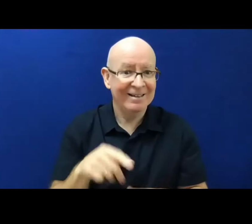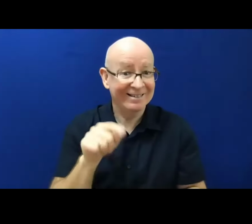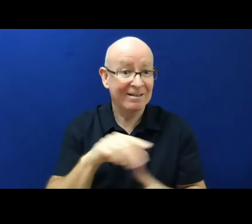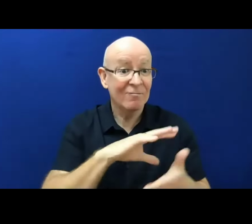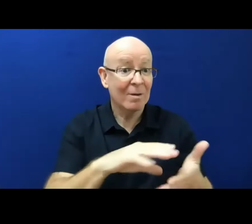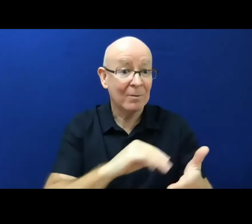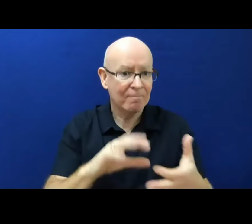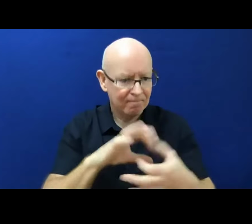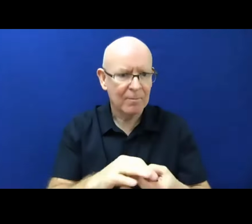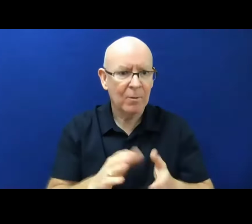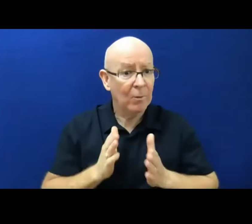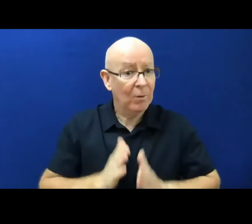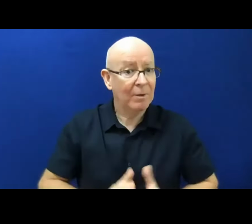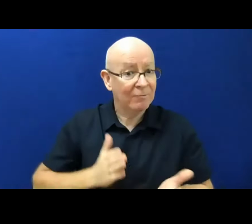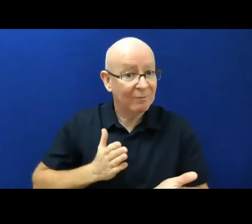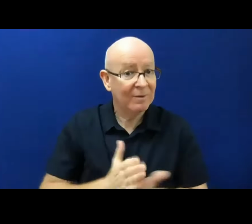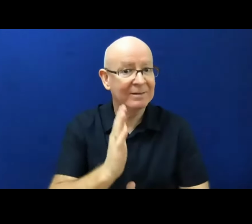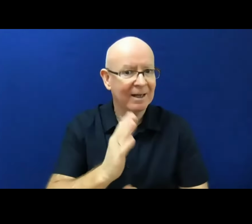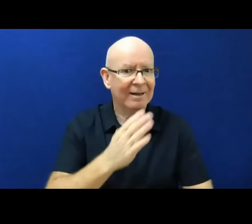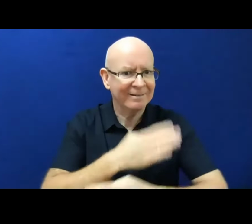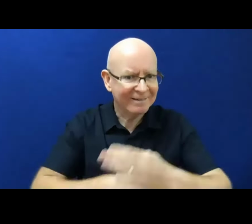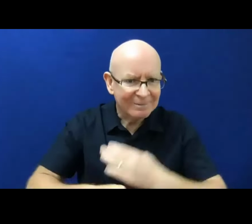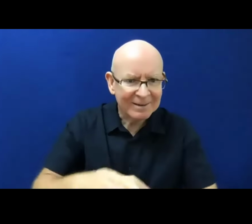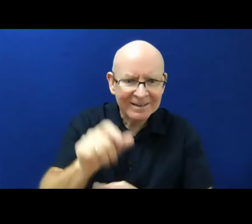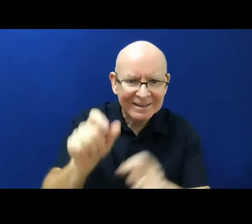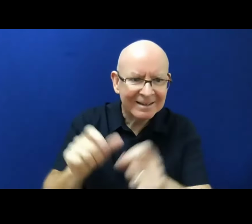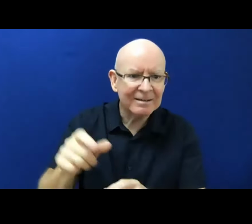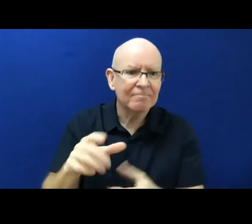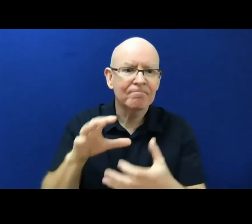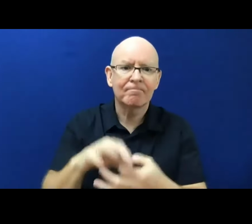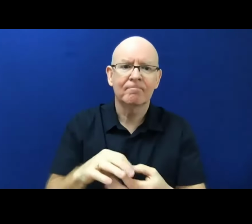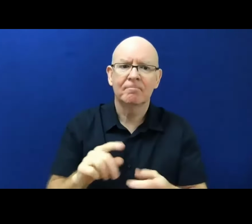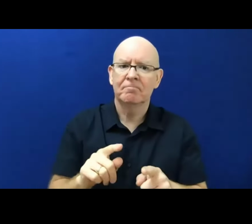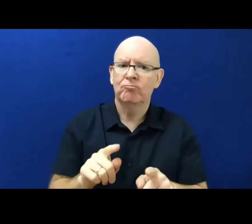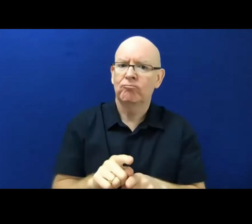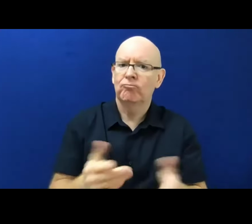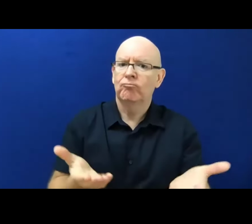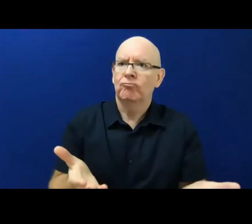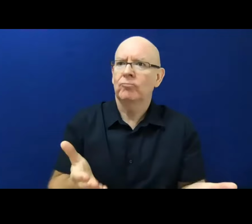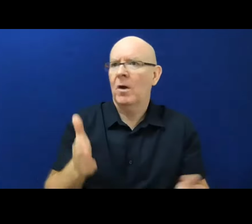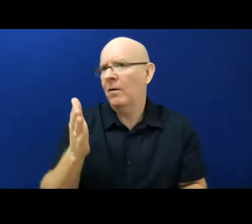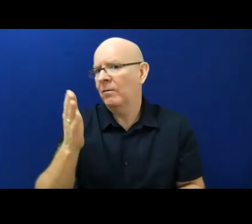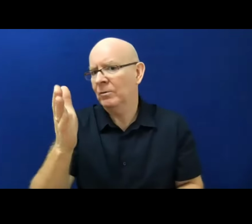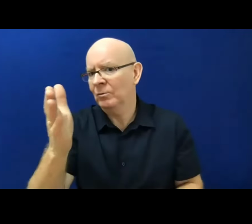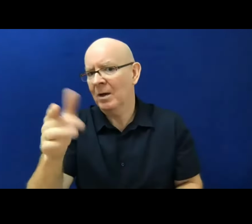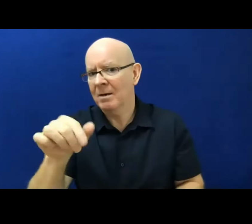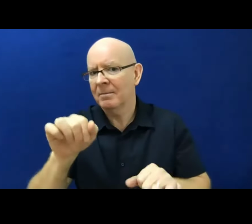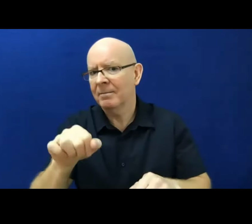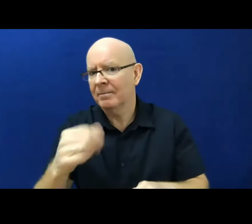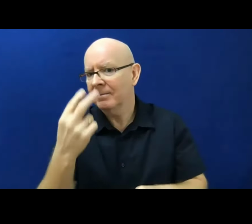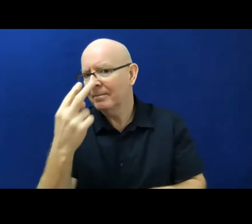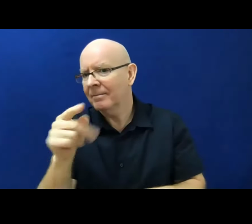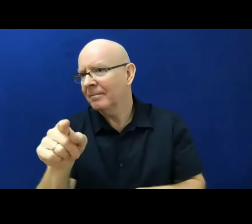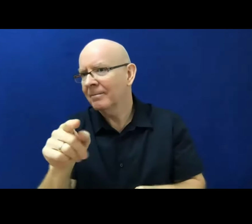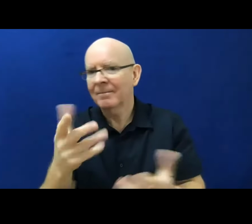CRPD come into life. But how was that done and why? It was not the first time that there was a report